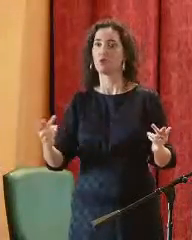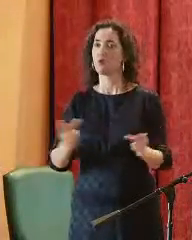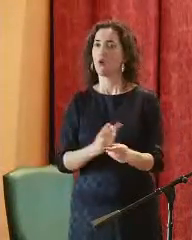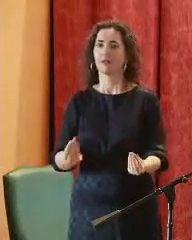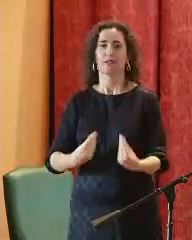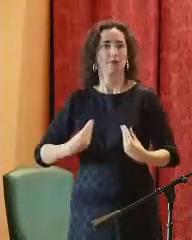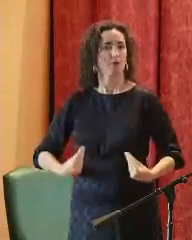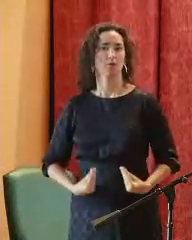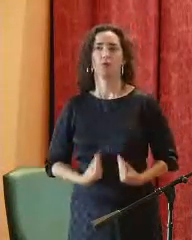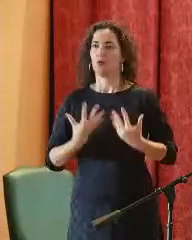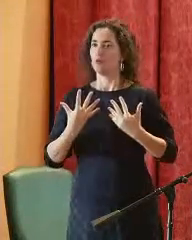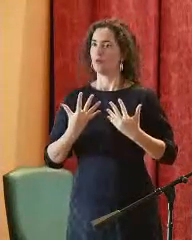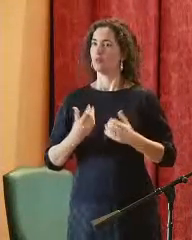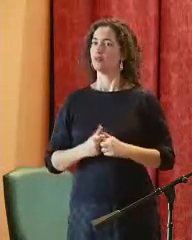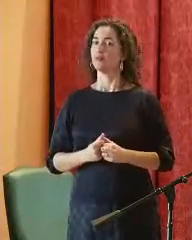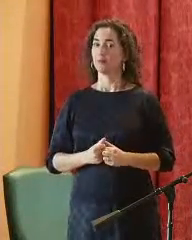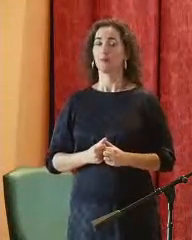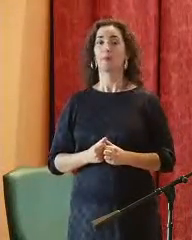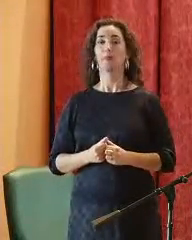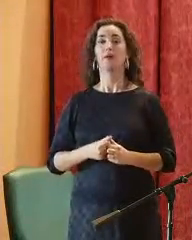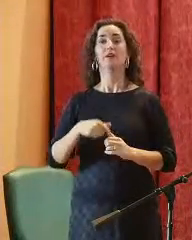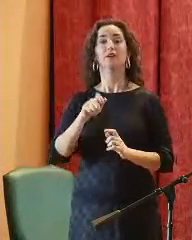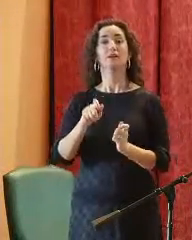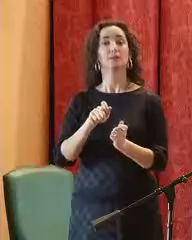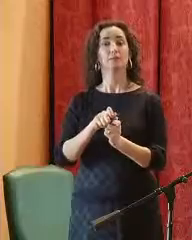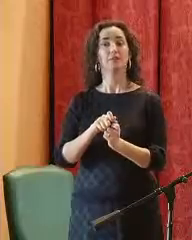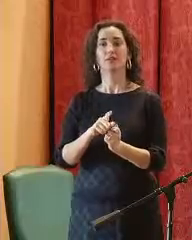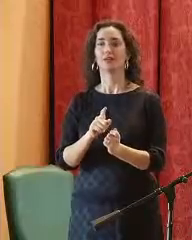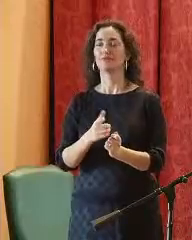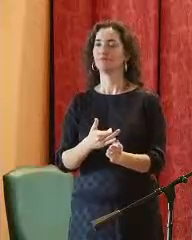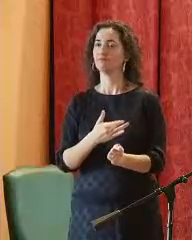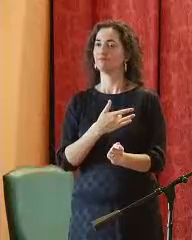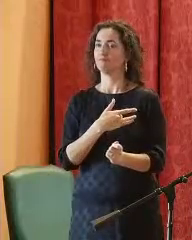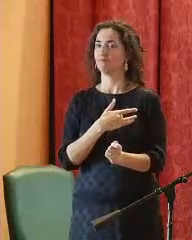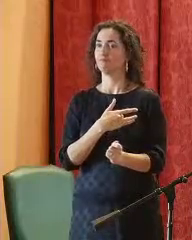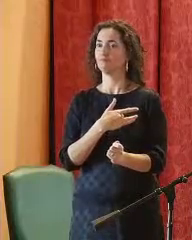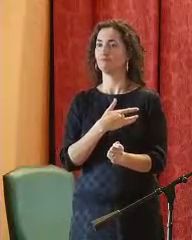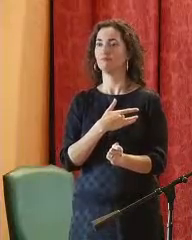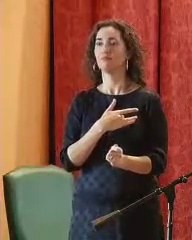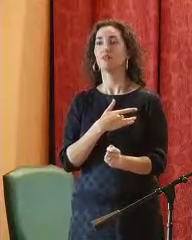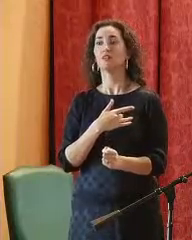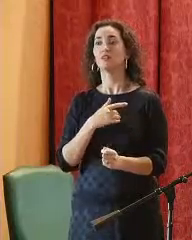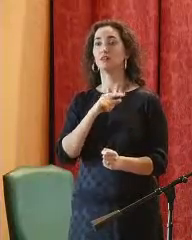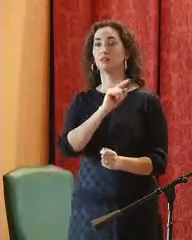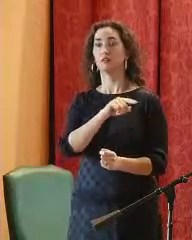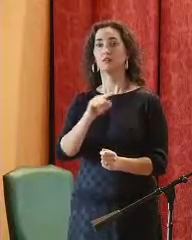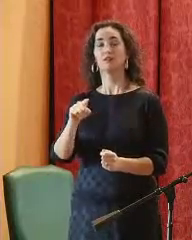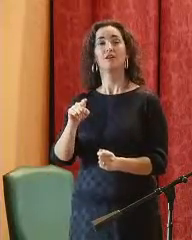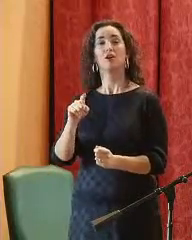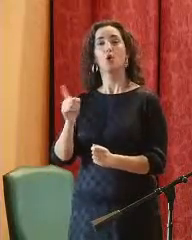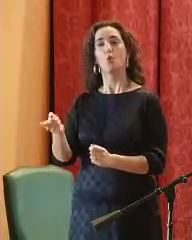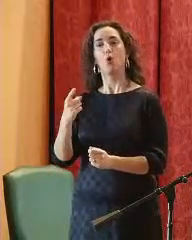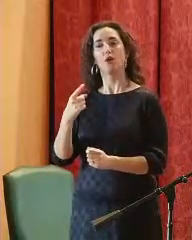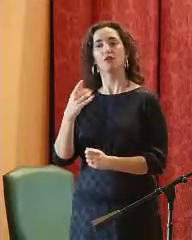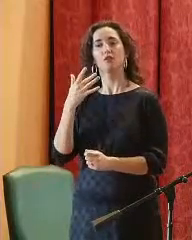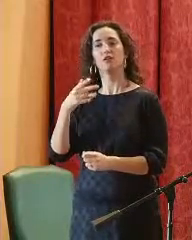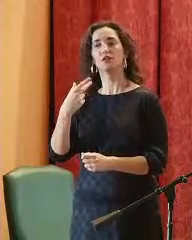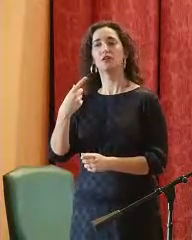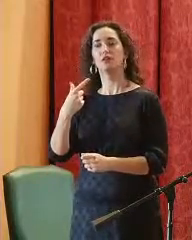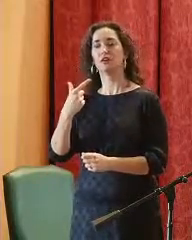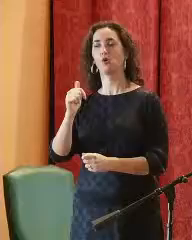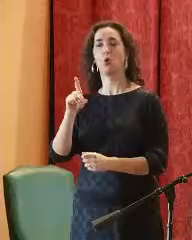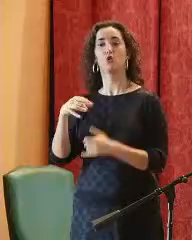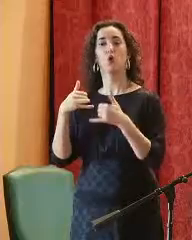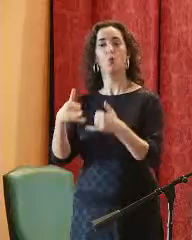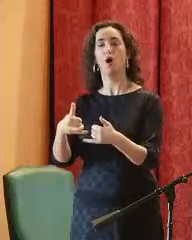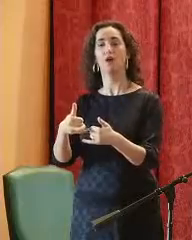honoring today. And in particular, it warms my heart that we have named one of the Gold Awards in memory of April Dunn. I